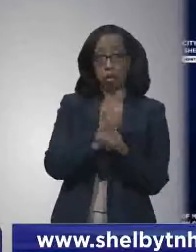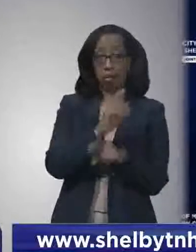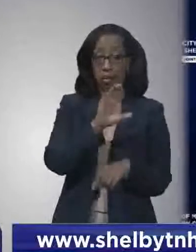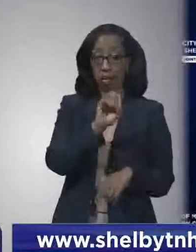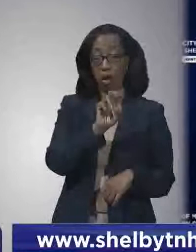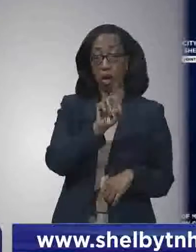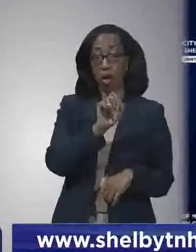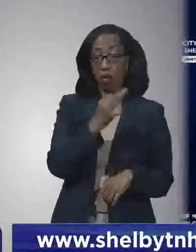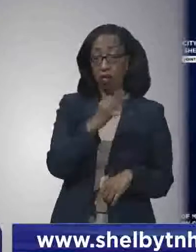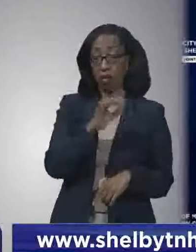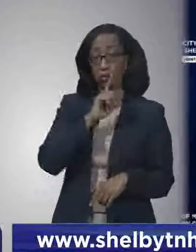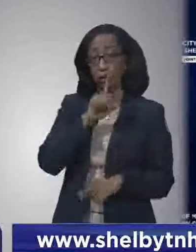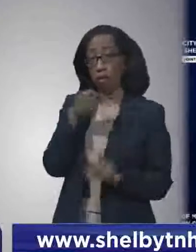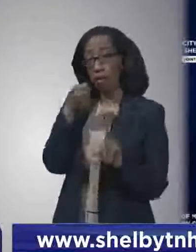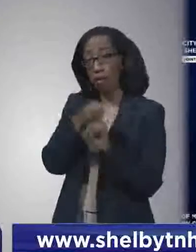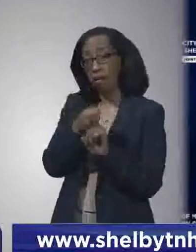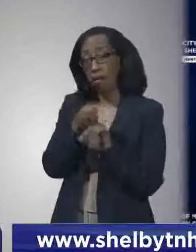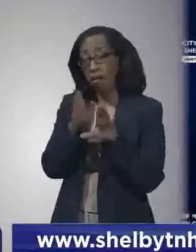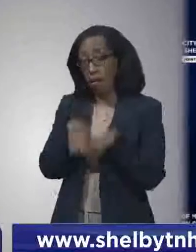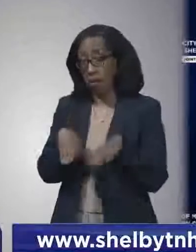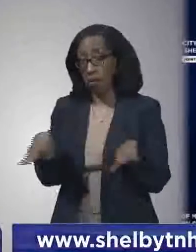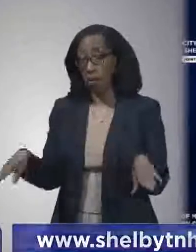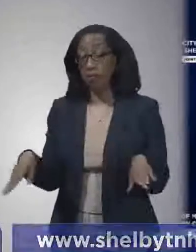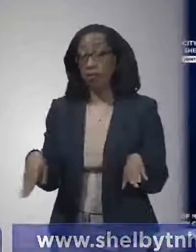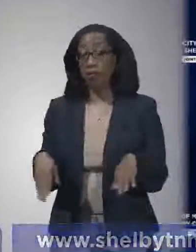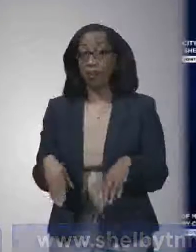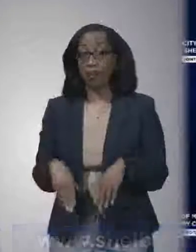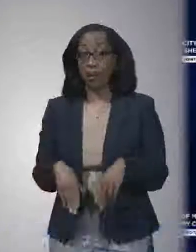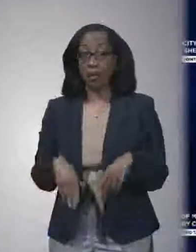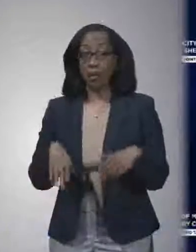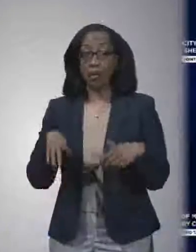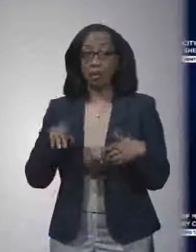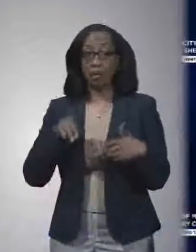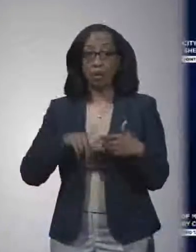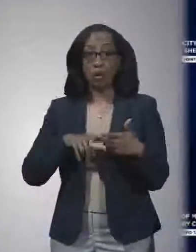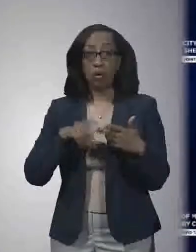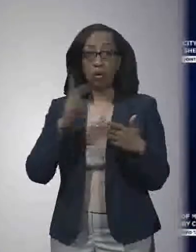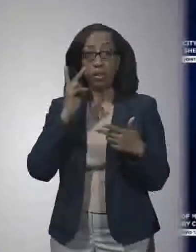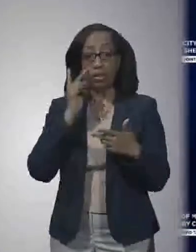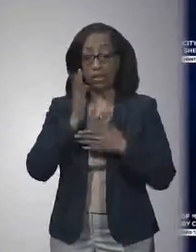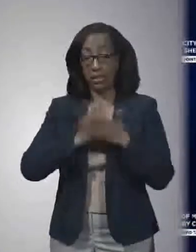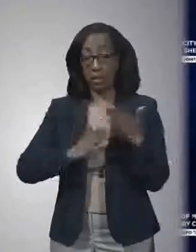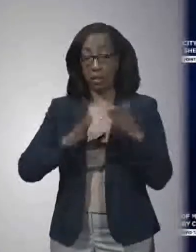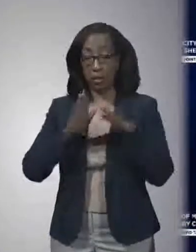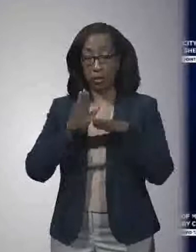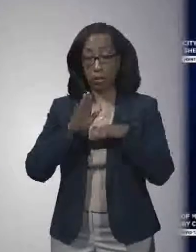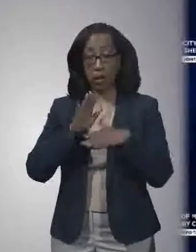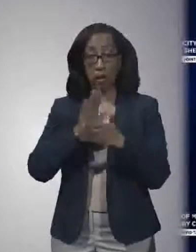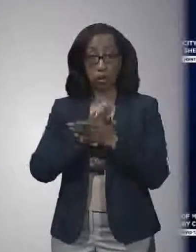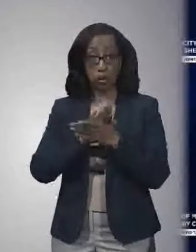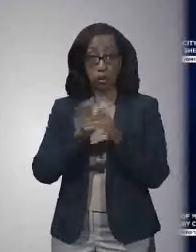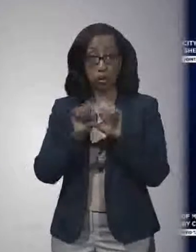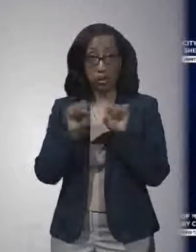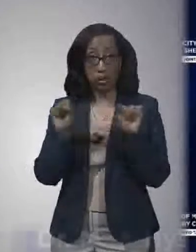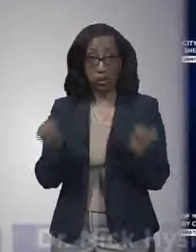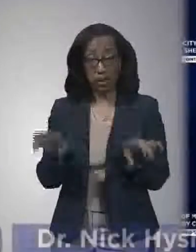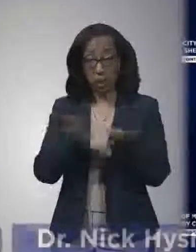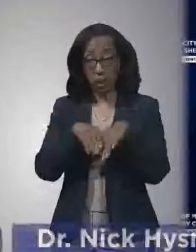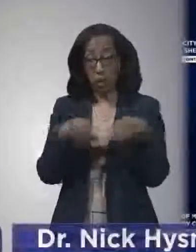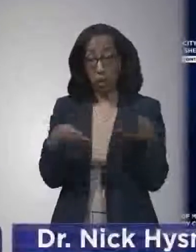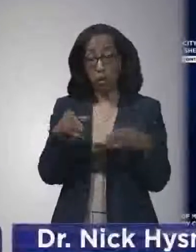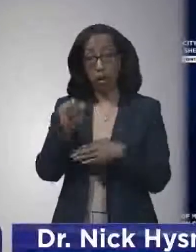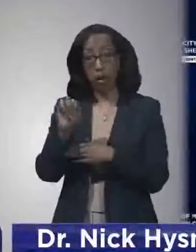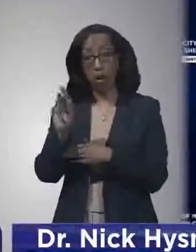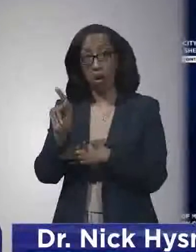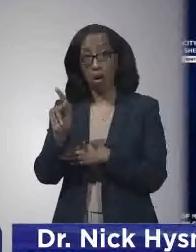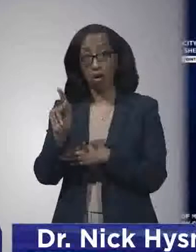pediatric population. And then lastly, or third, we are seeing some of our school systems start back. So in Arkansas, we've